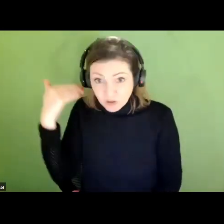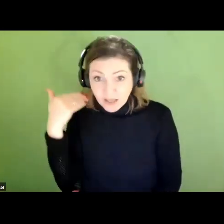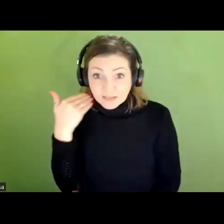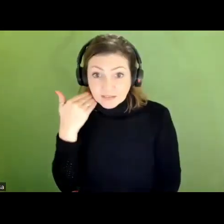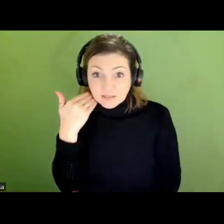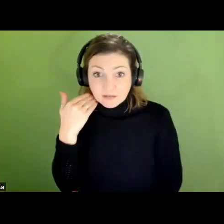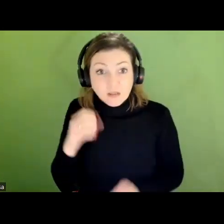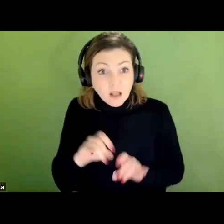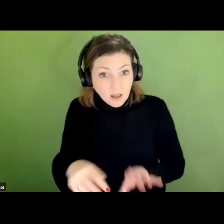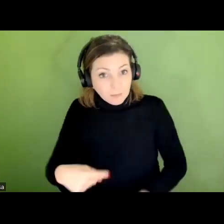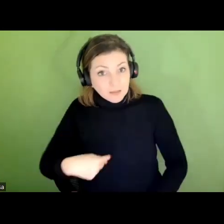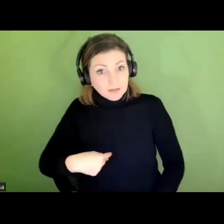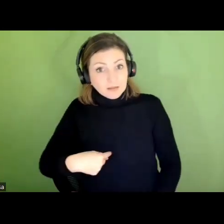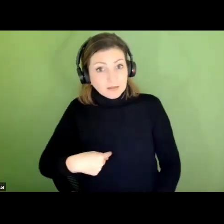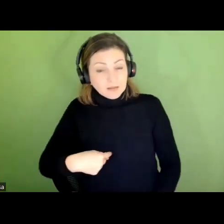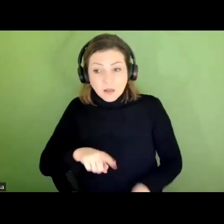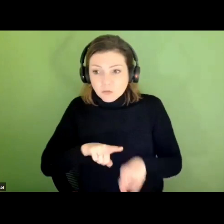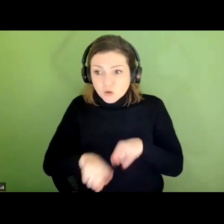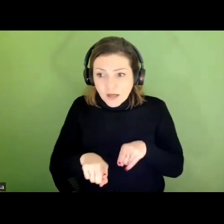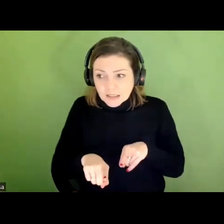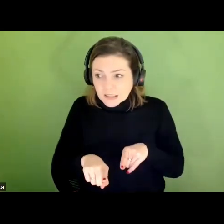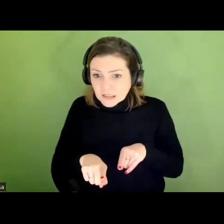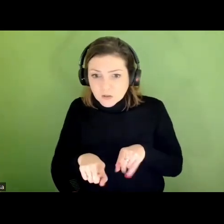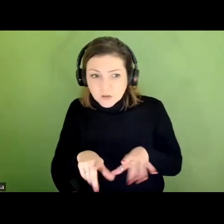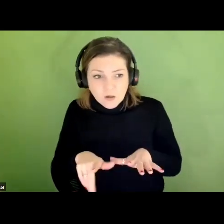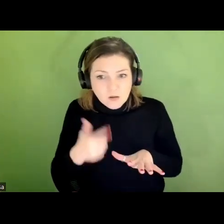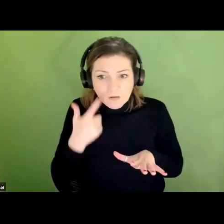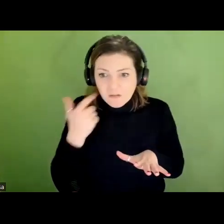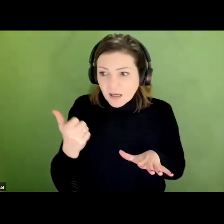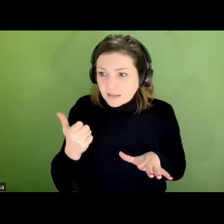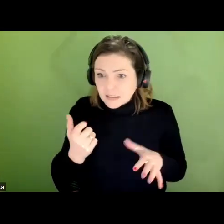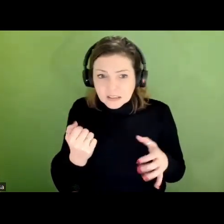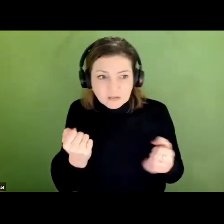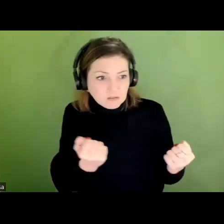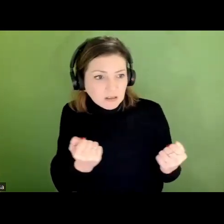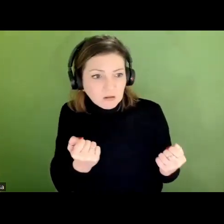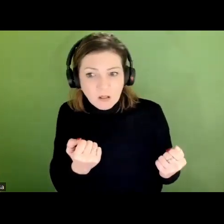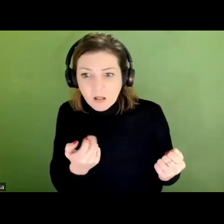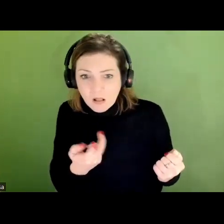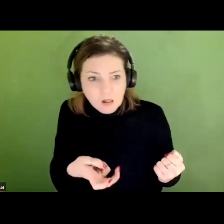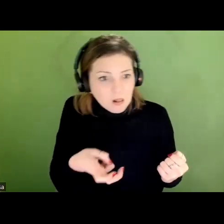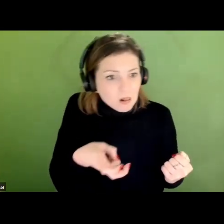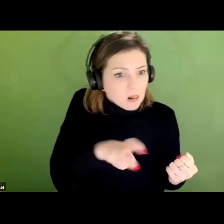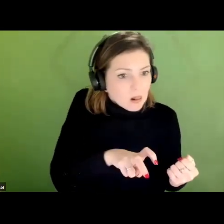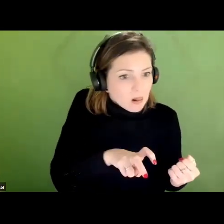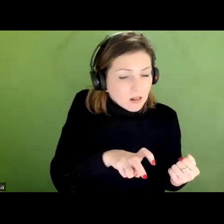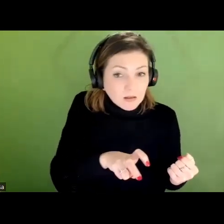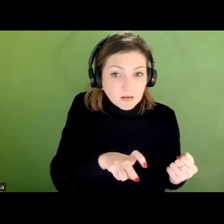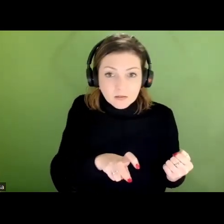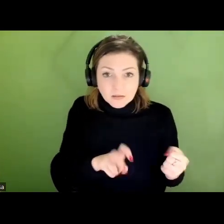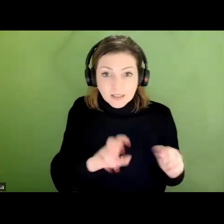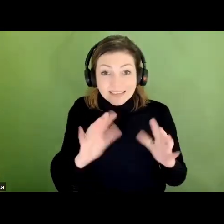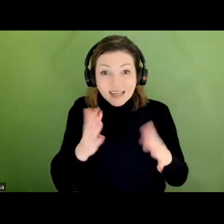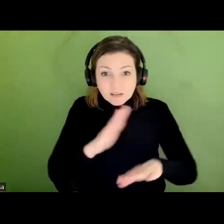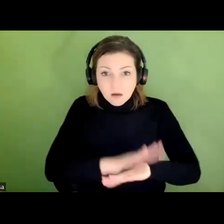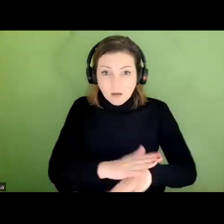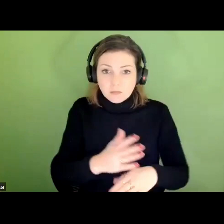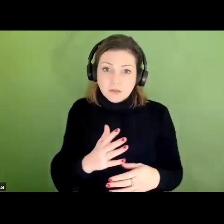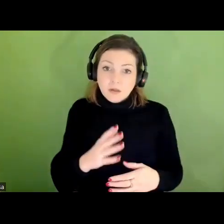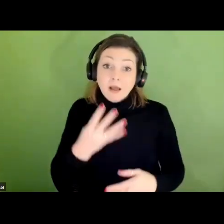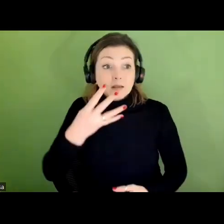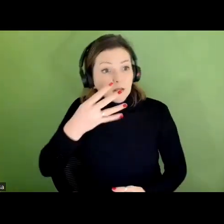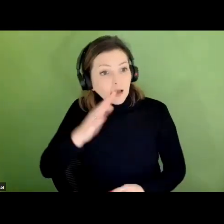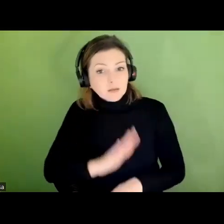with 4 wheels that would get me to England, but 9 times I was caught. One night, I became a very good